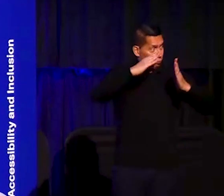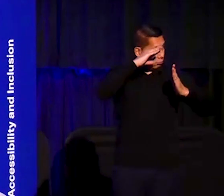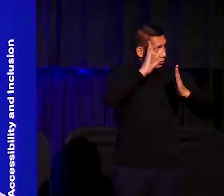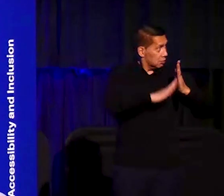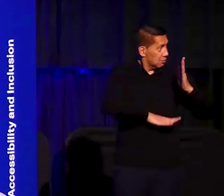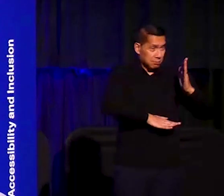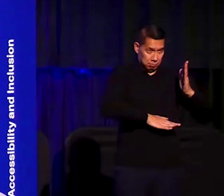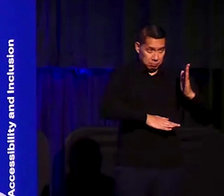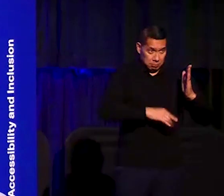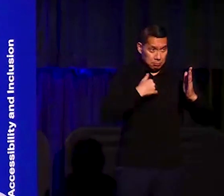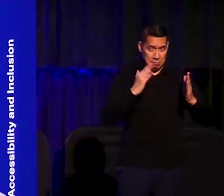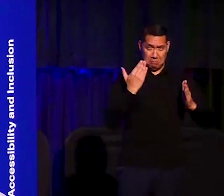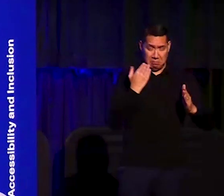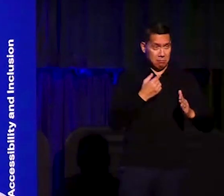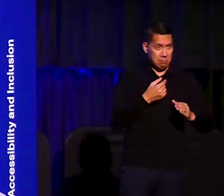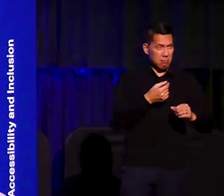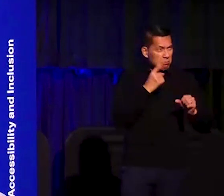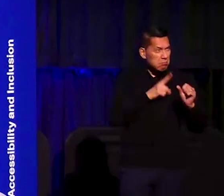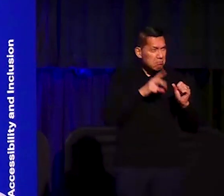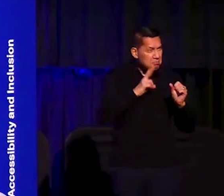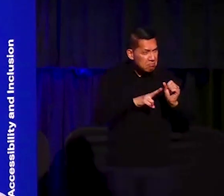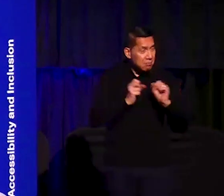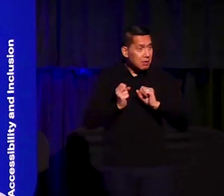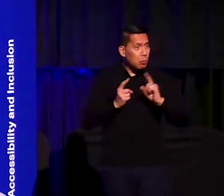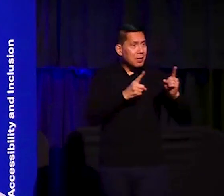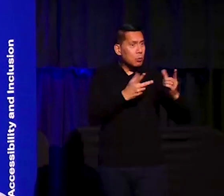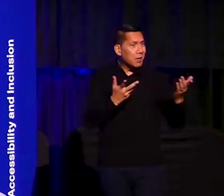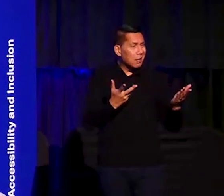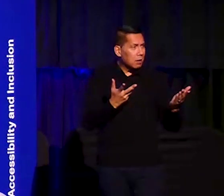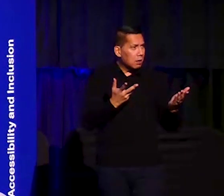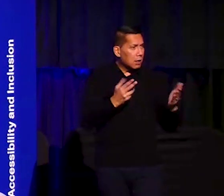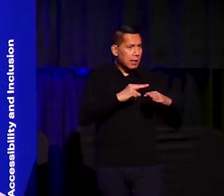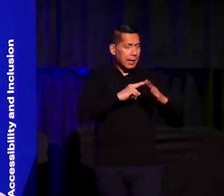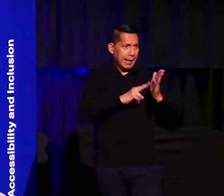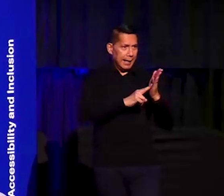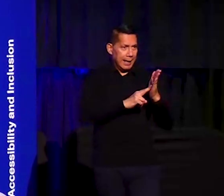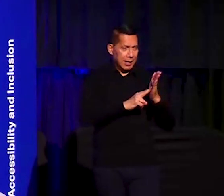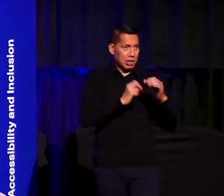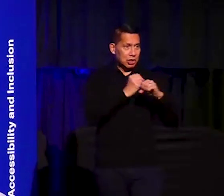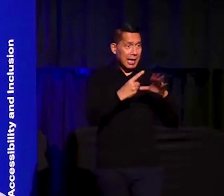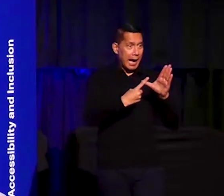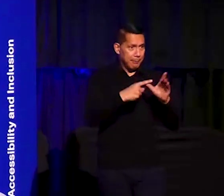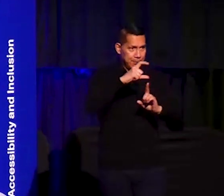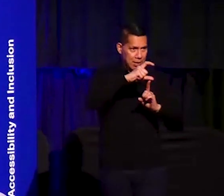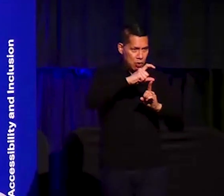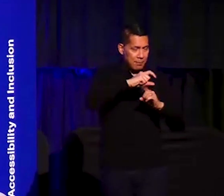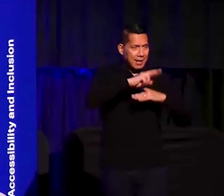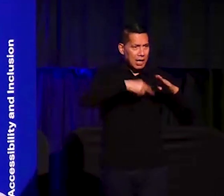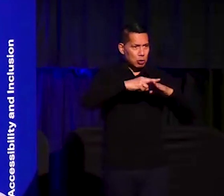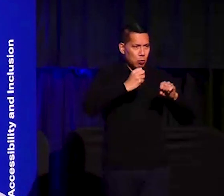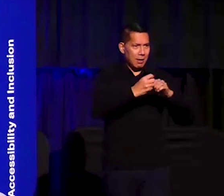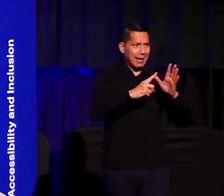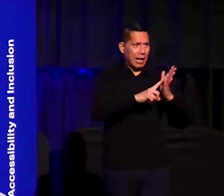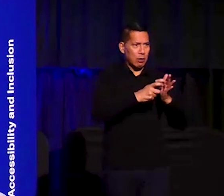I had was a few years ago, and I went to the National Gallery of Australia in Canberra. Whenever I travel,